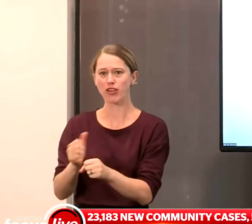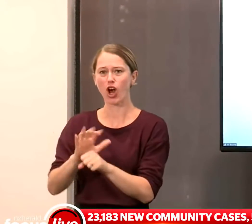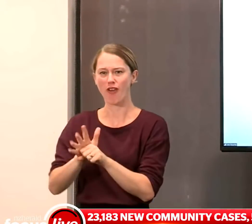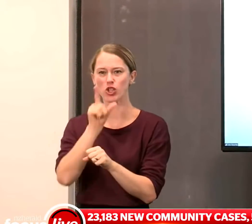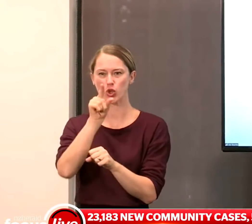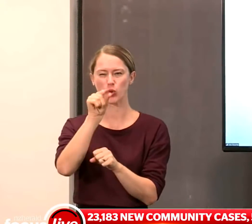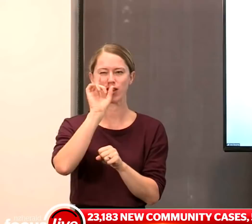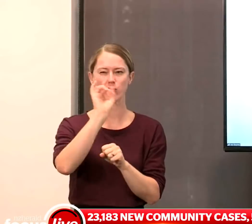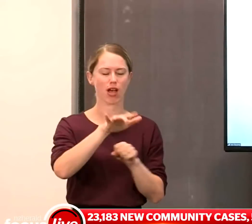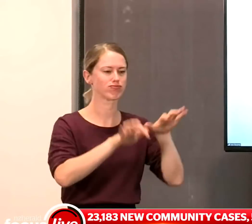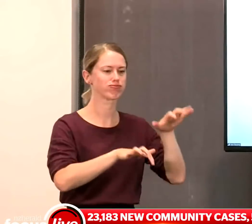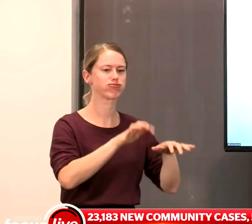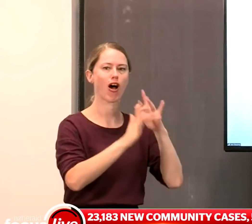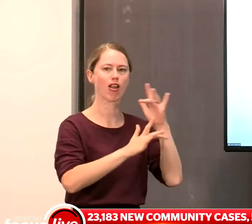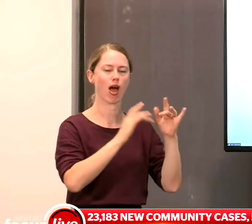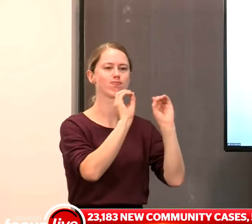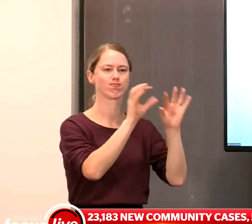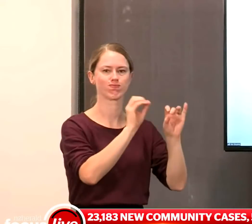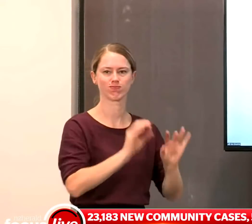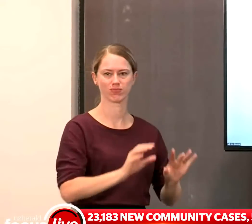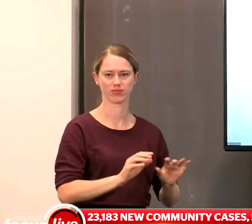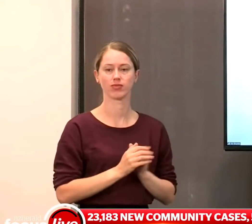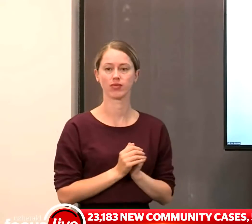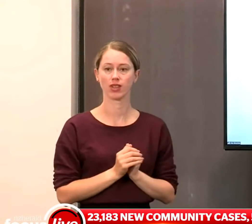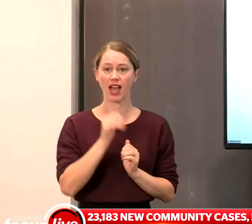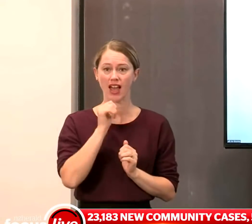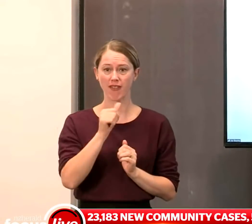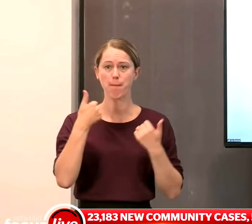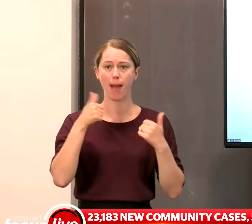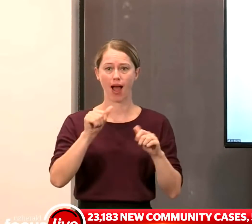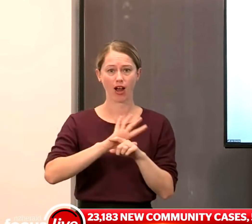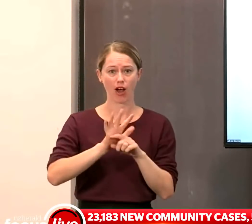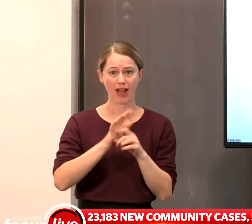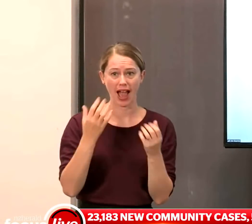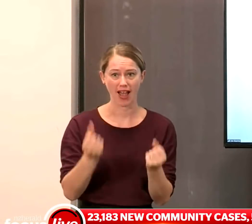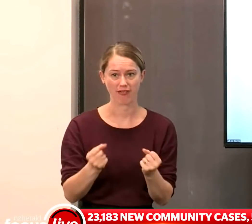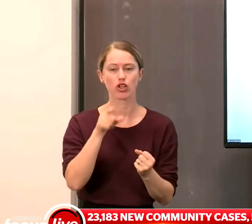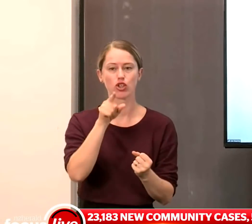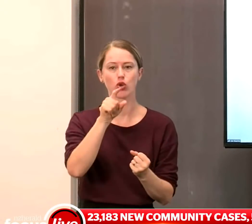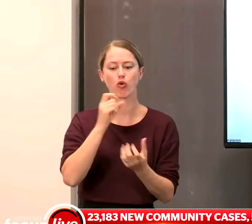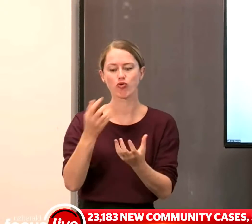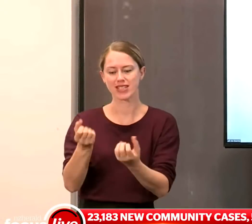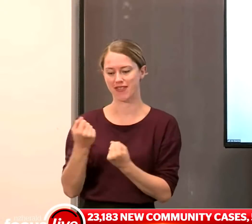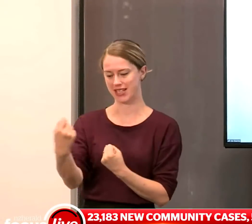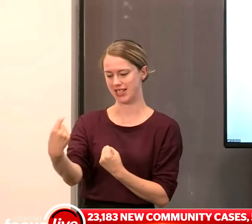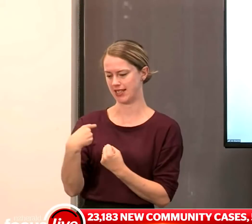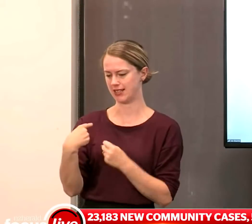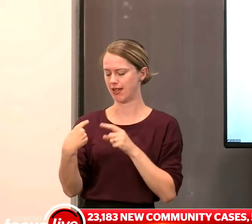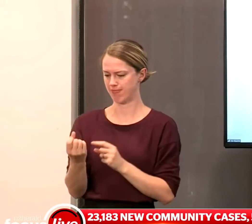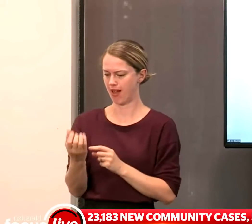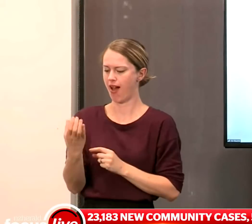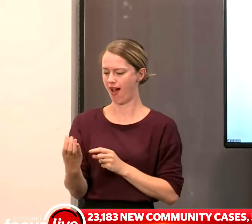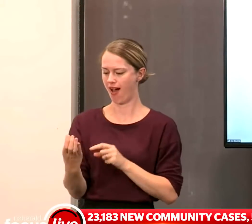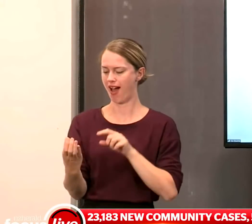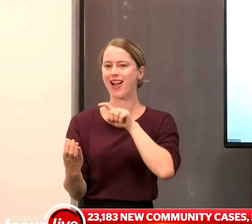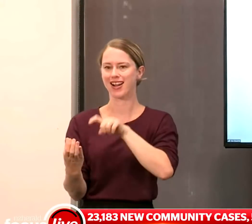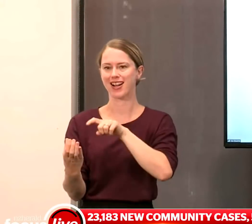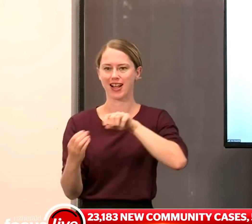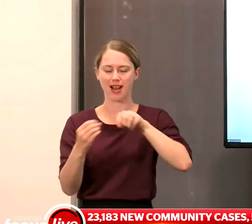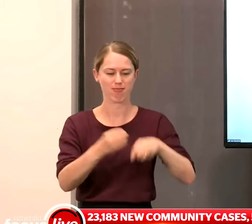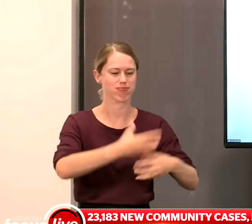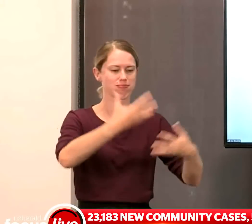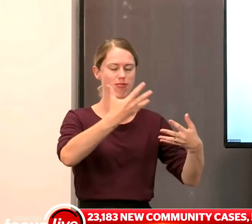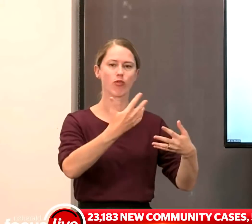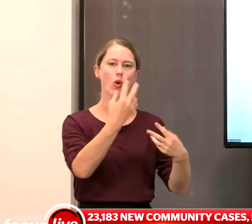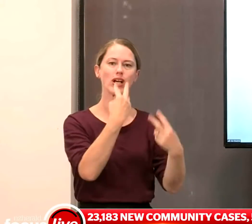really encourage people to do that. When you've been diagnosed with COVID, you will be sent a text message that provides a link to an online